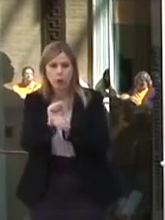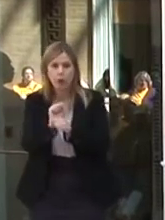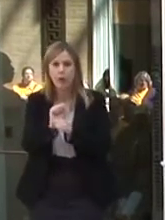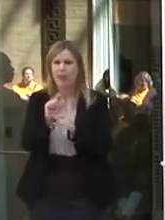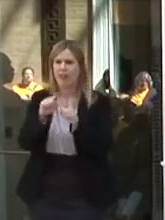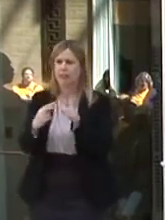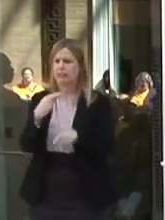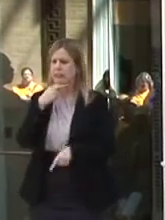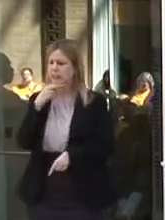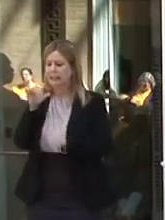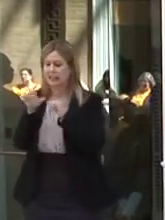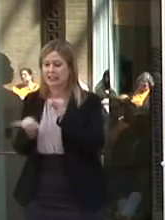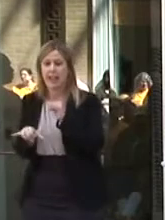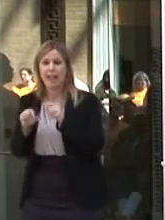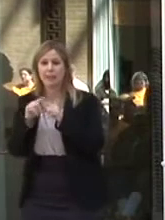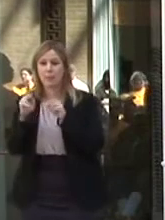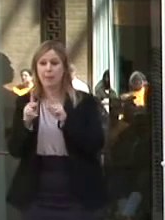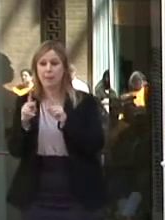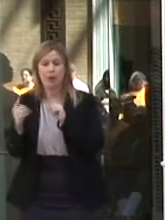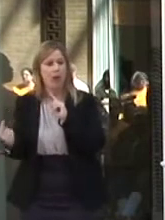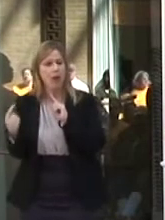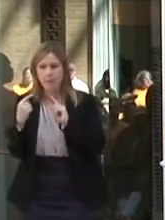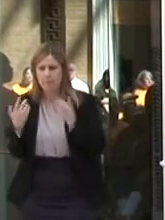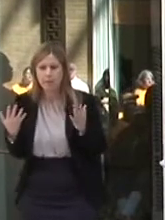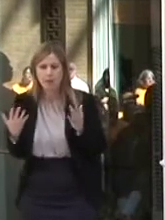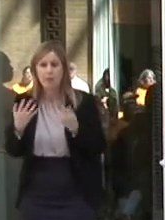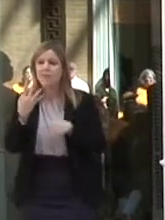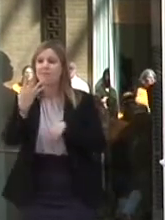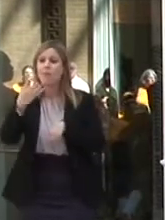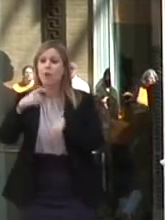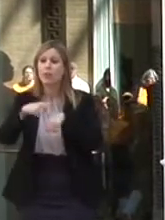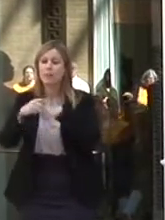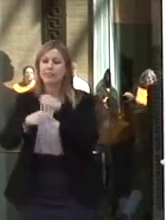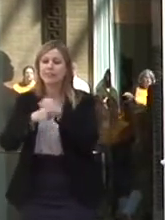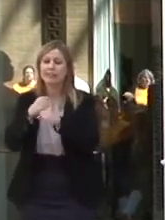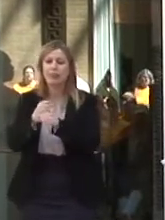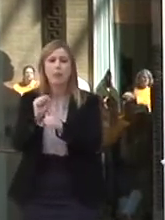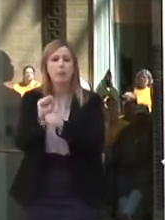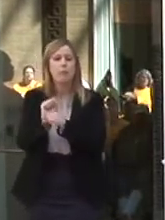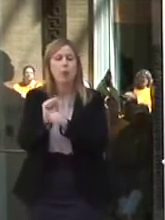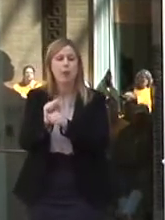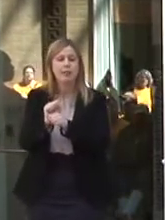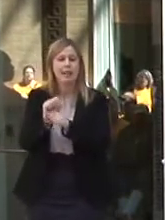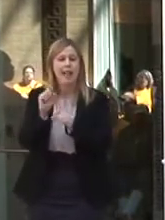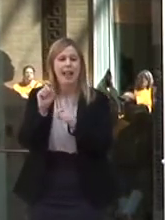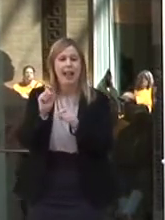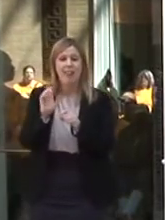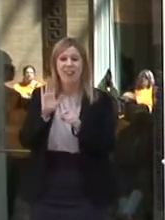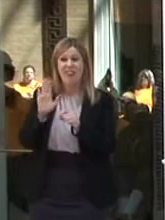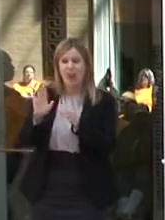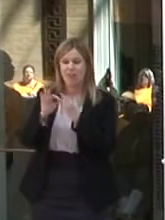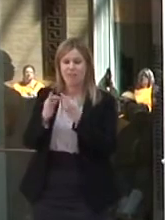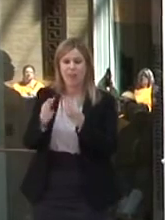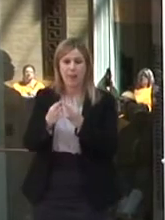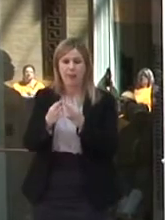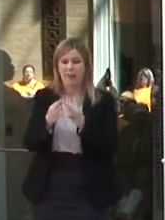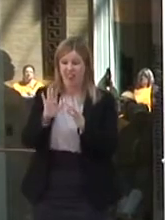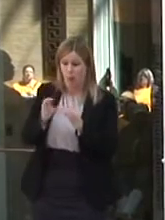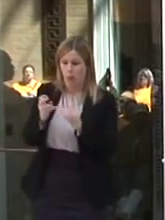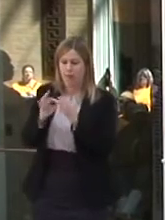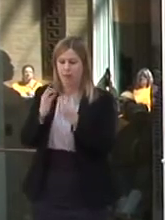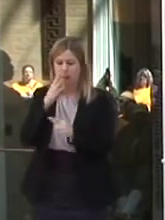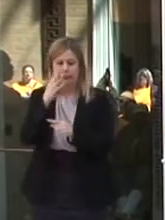you? 4 times this year, employees have had to put the responsibilities of their family aside